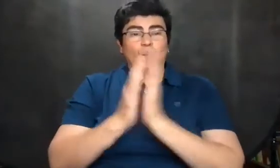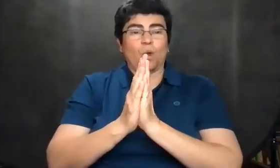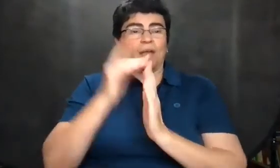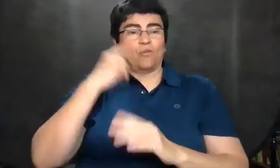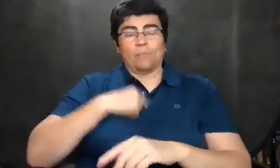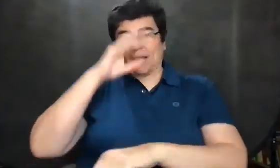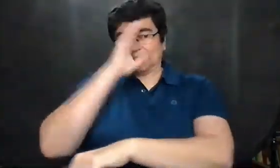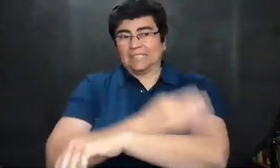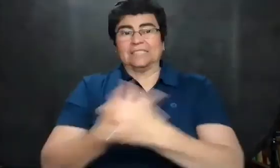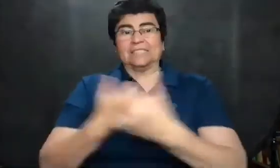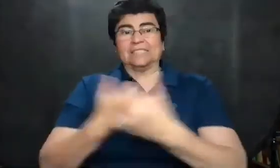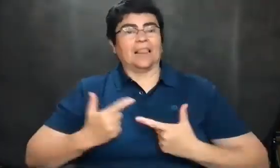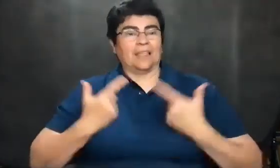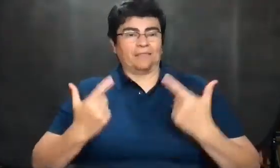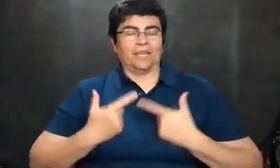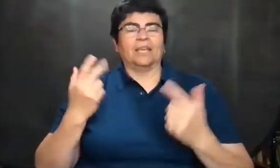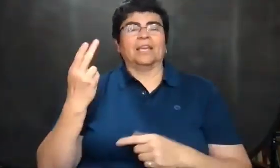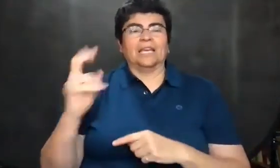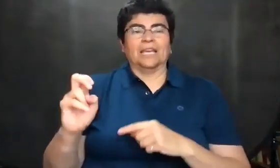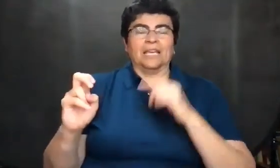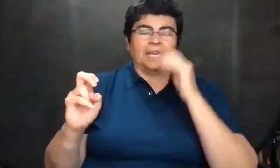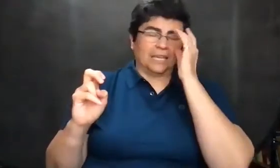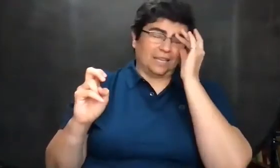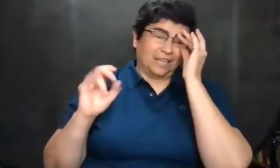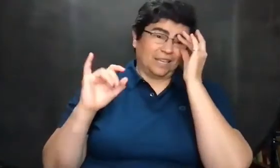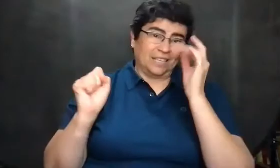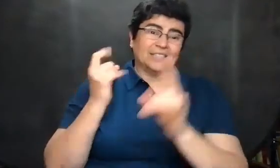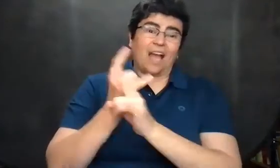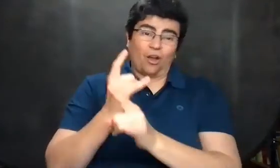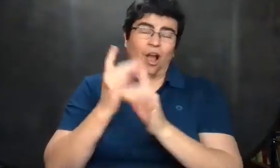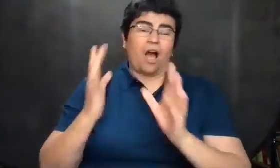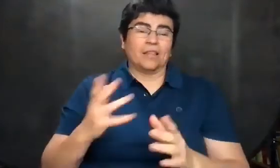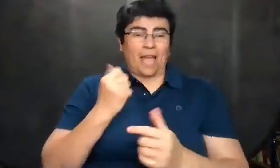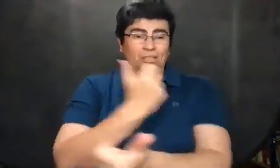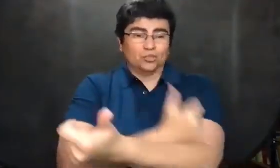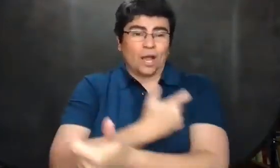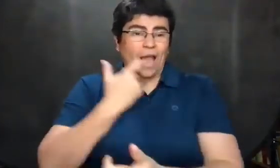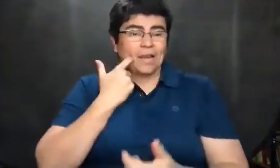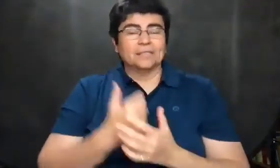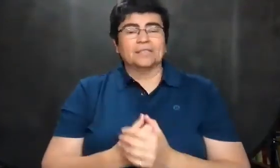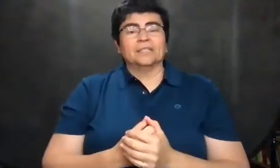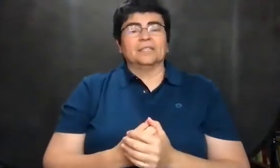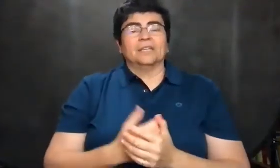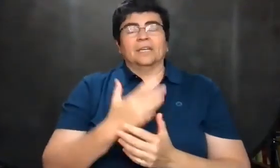still living. He is an alcoholic and a drug addict, and he's out